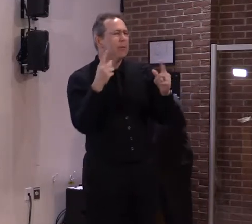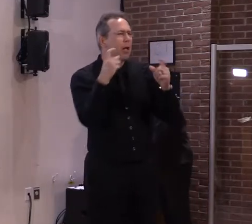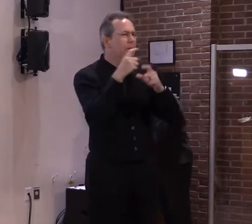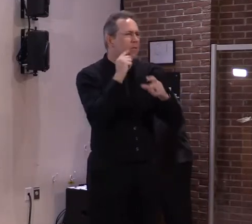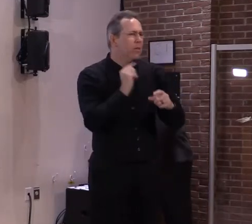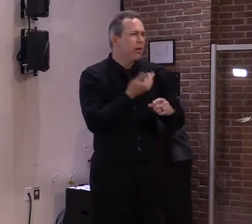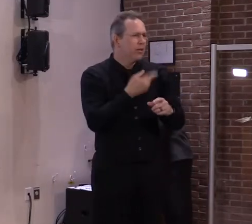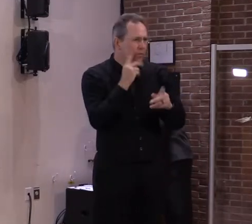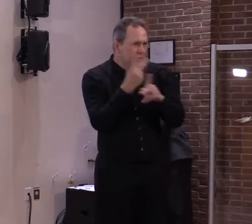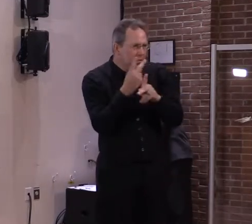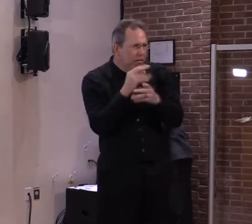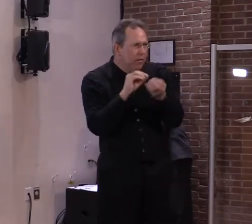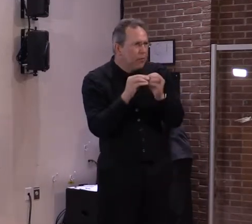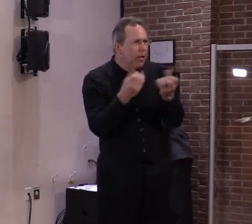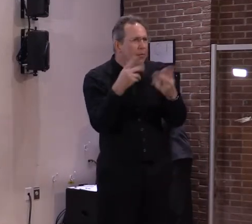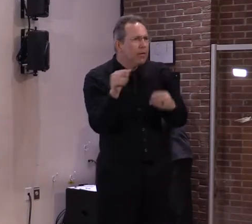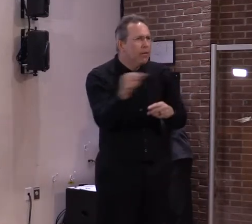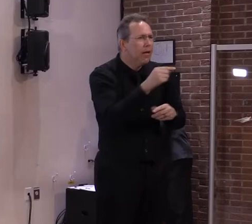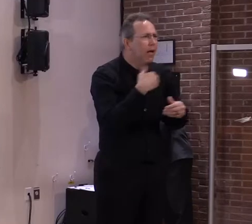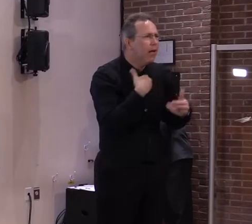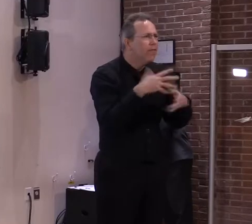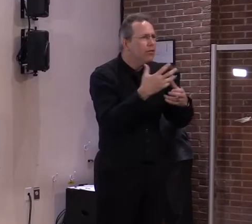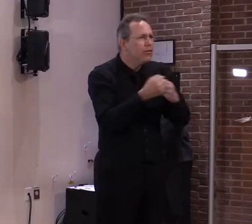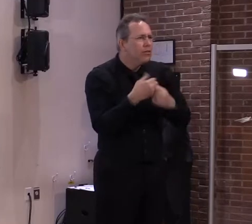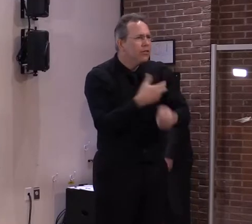appear. Dr. Levine.